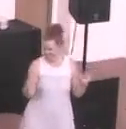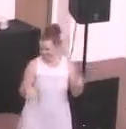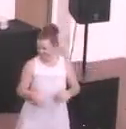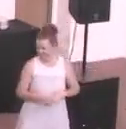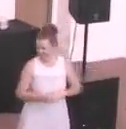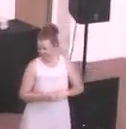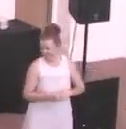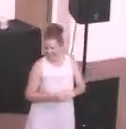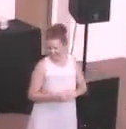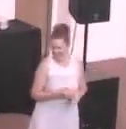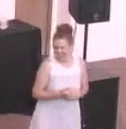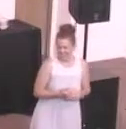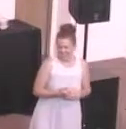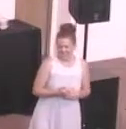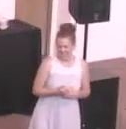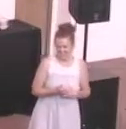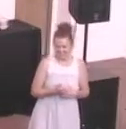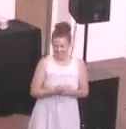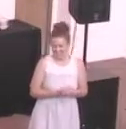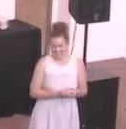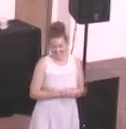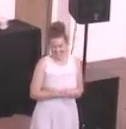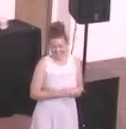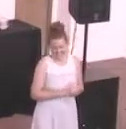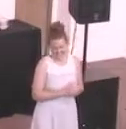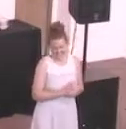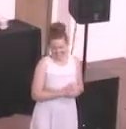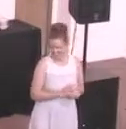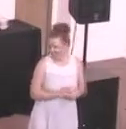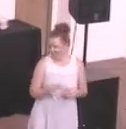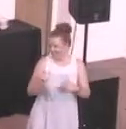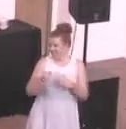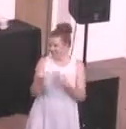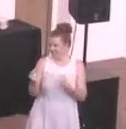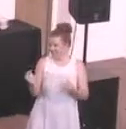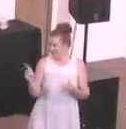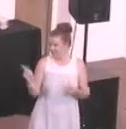Yeah. All right, all right, all right. How you doing, Peter?